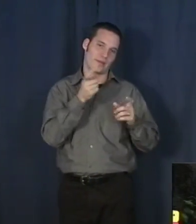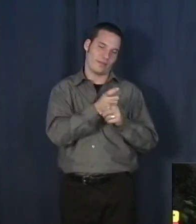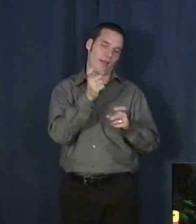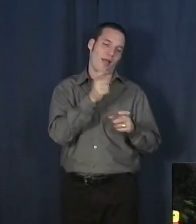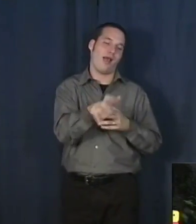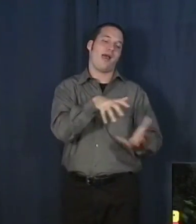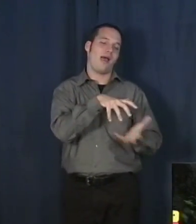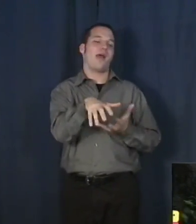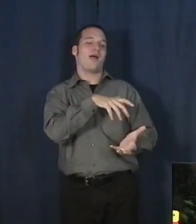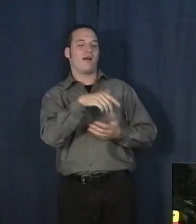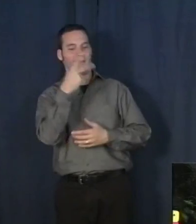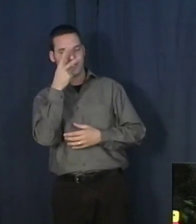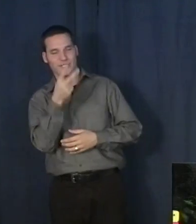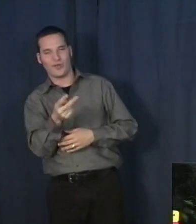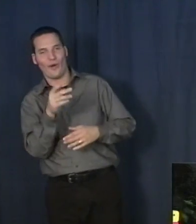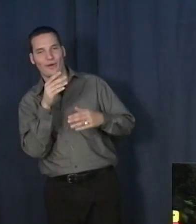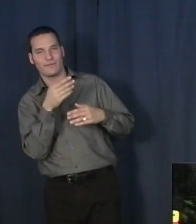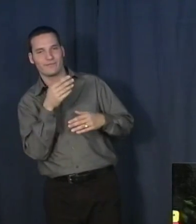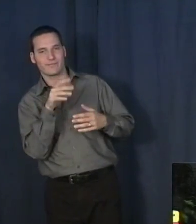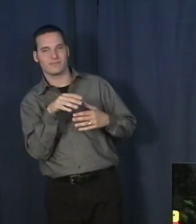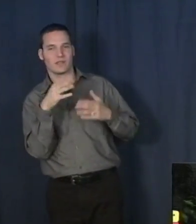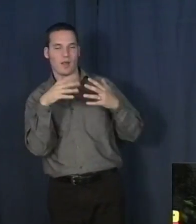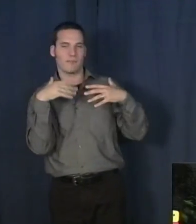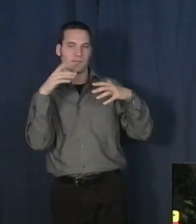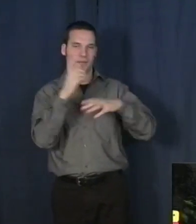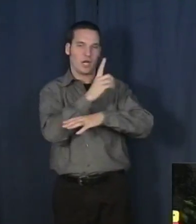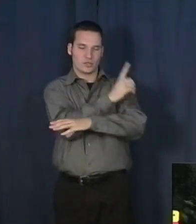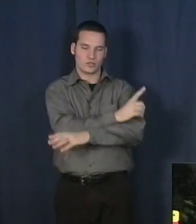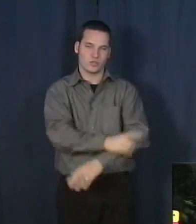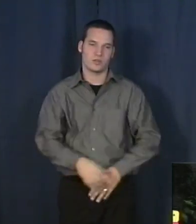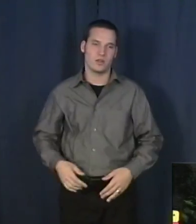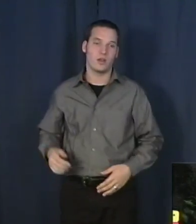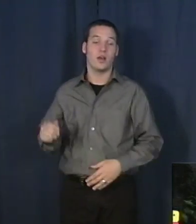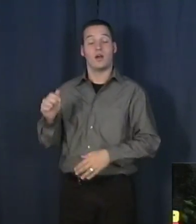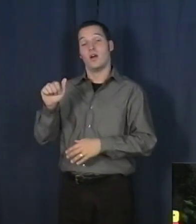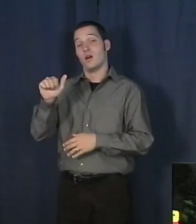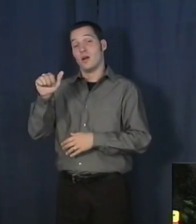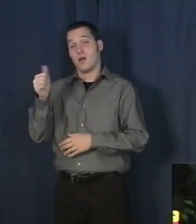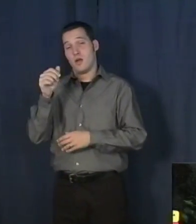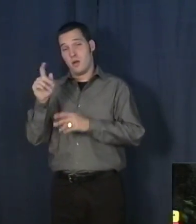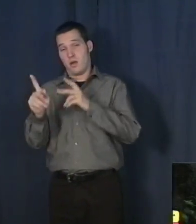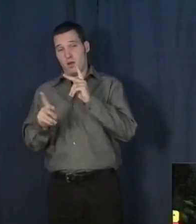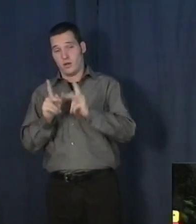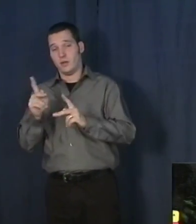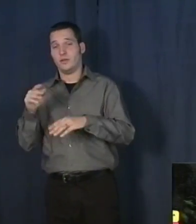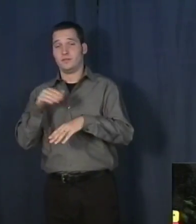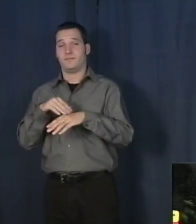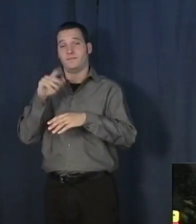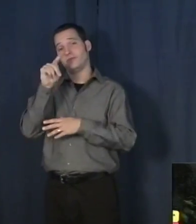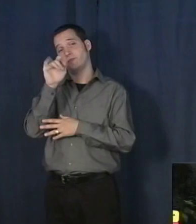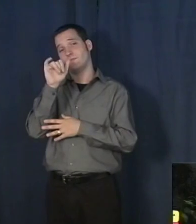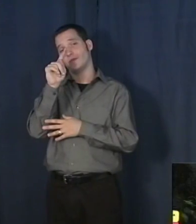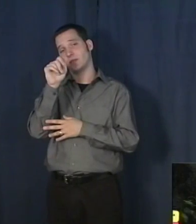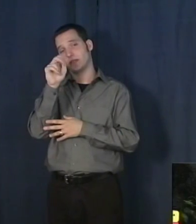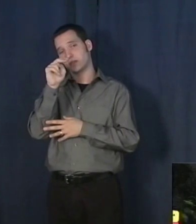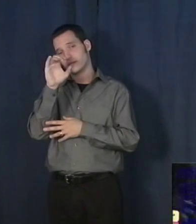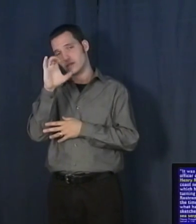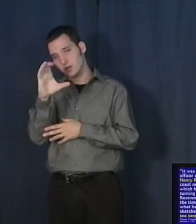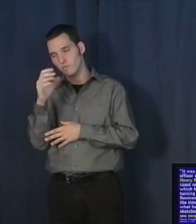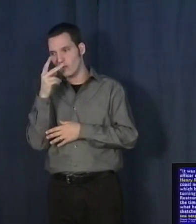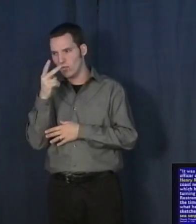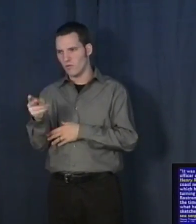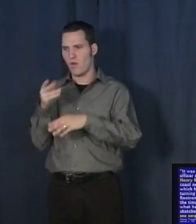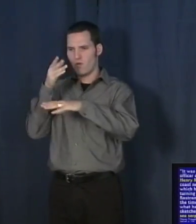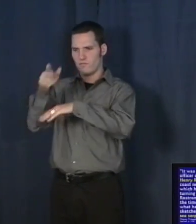sea monsters. One of the guys who later rescued the folks on the Titanic was Captain Ralston. Arthur Henry Rawston, in